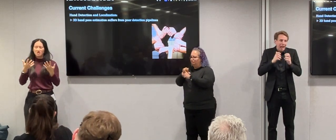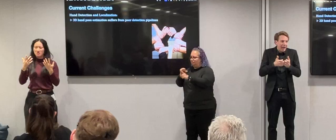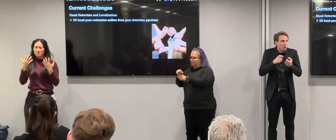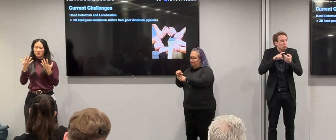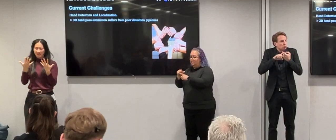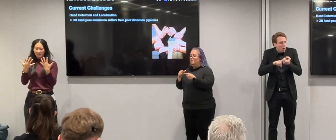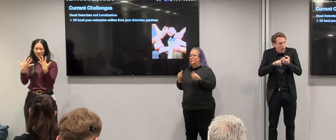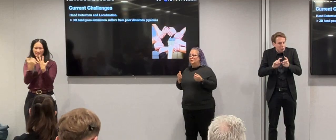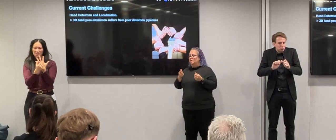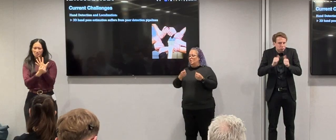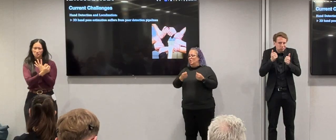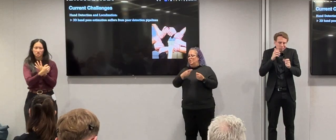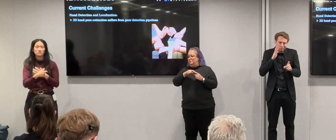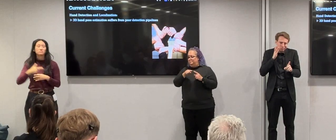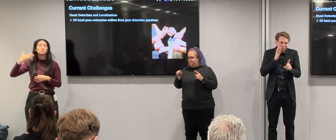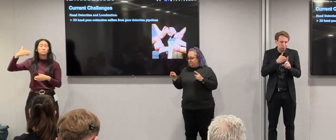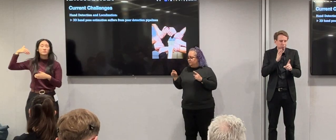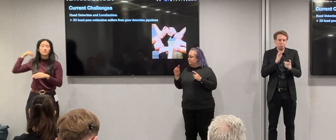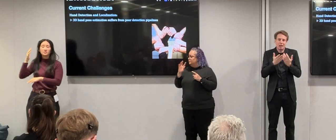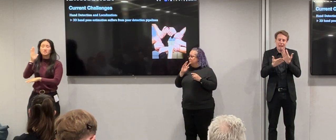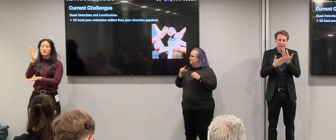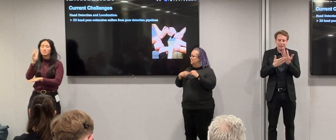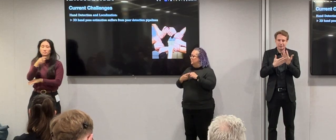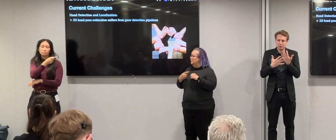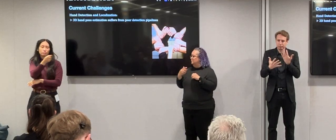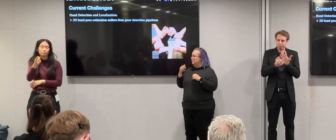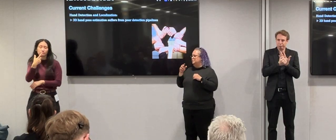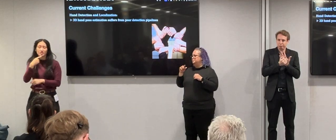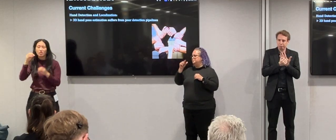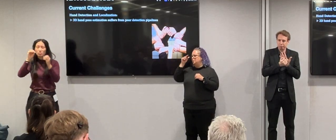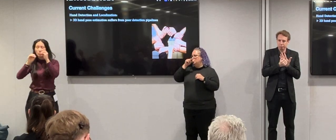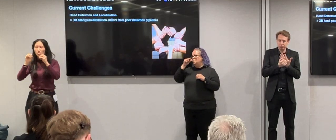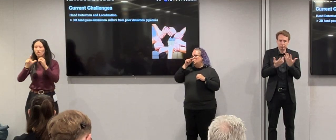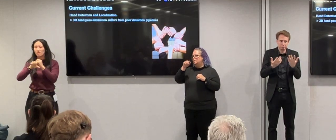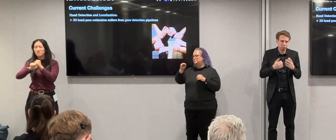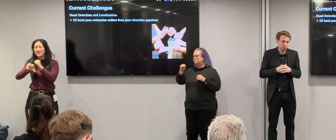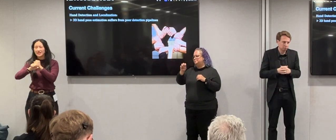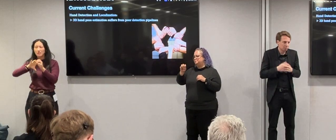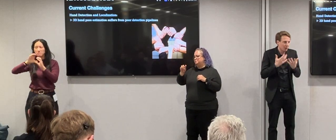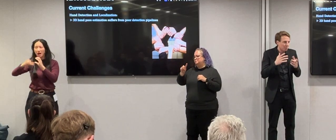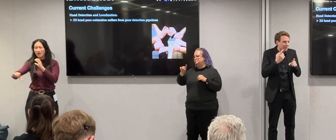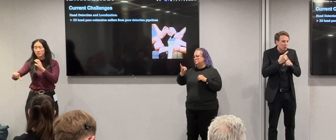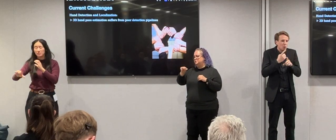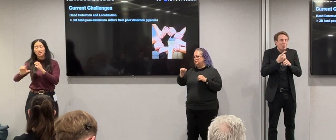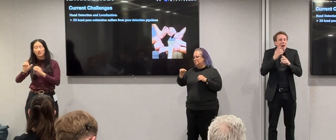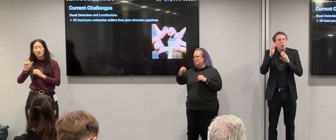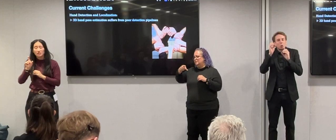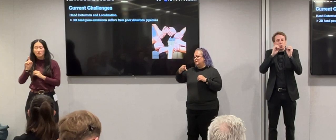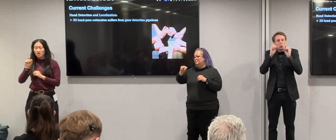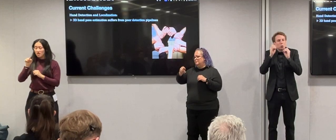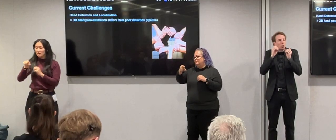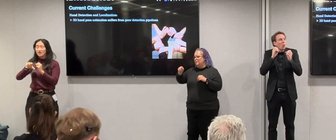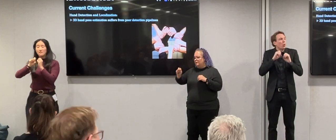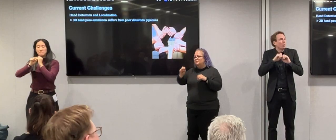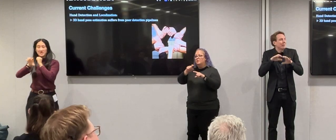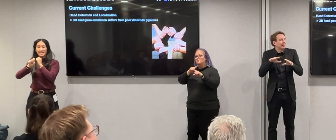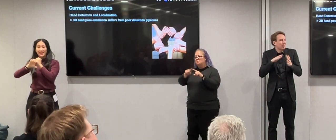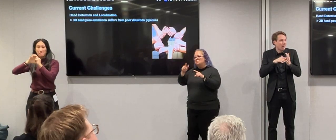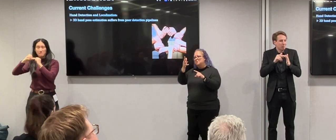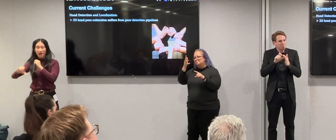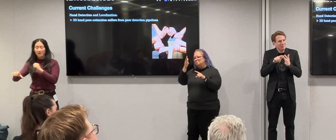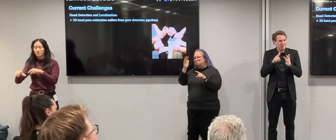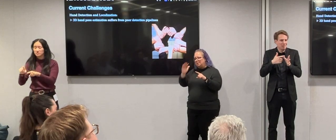in the previous sessions about Google Media Pipe, but apparently Google Media Pipe has very